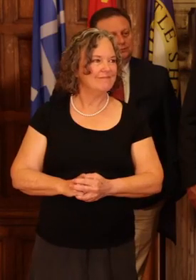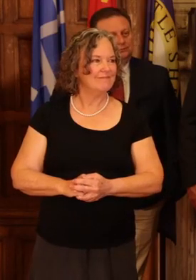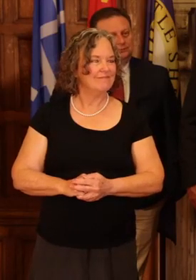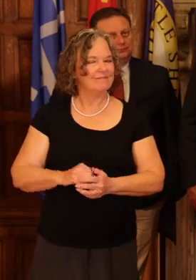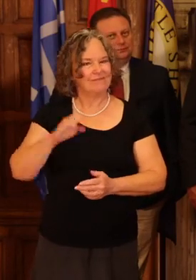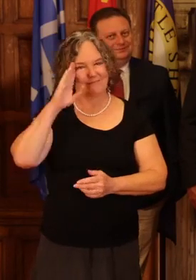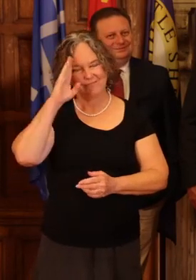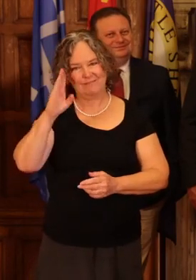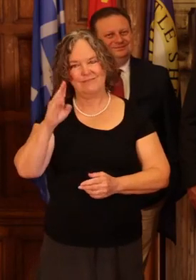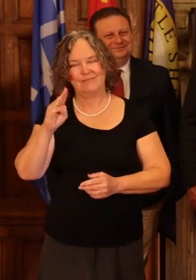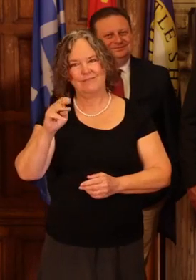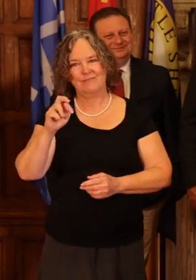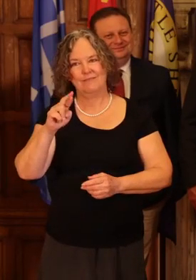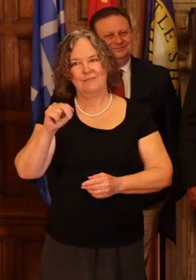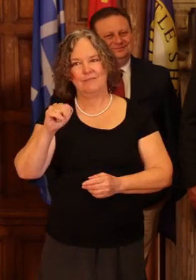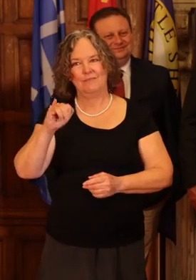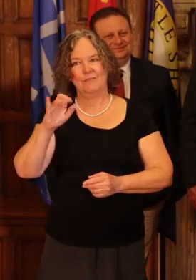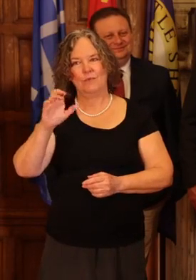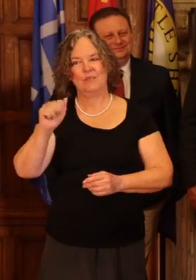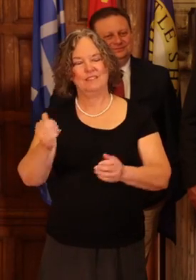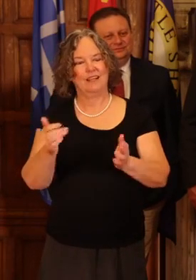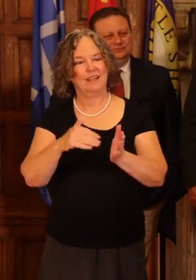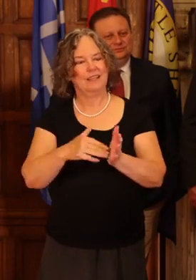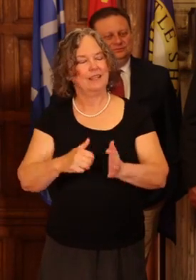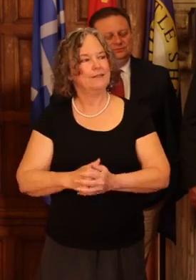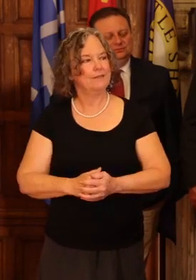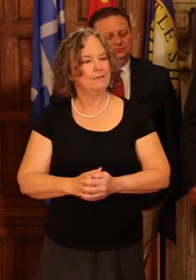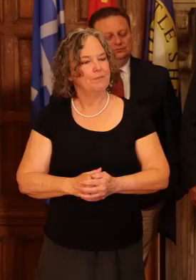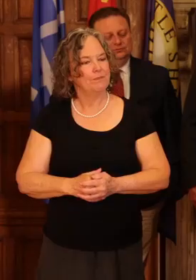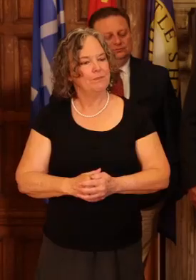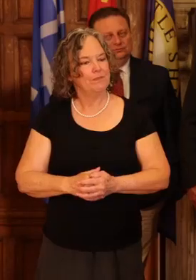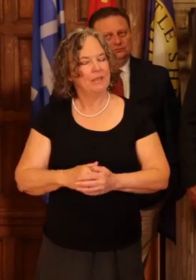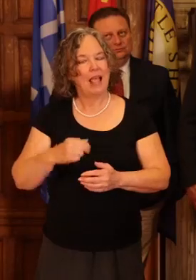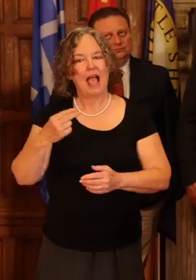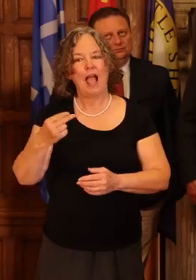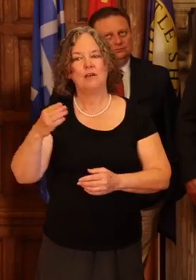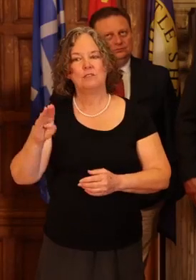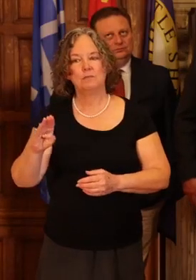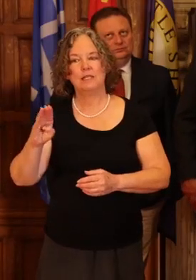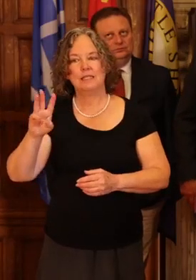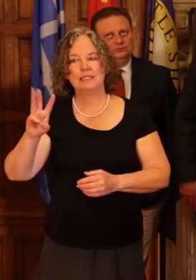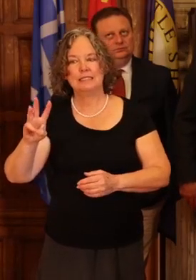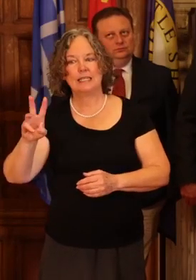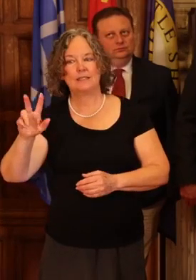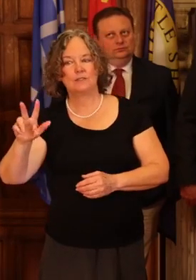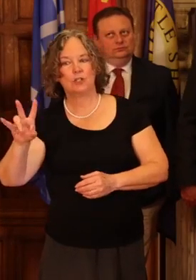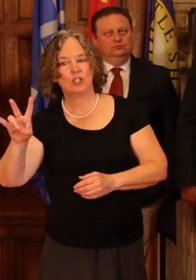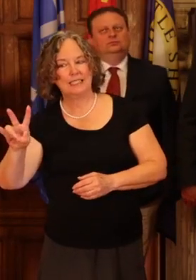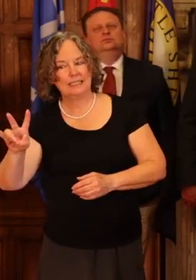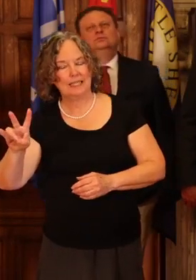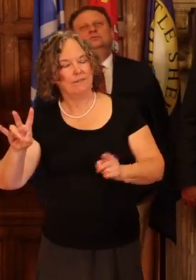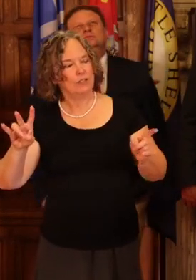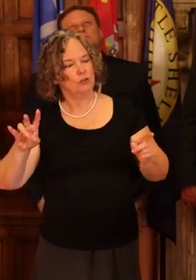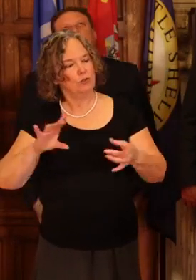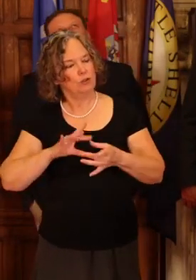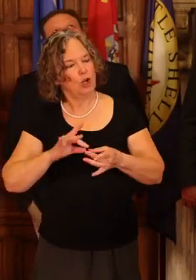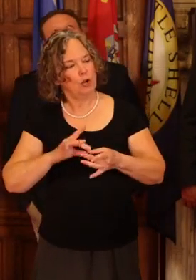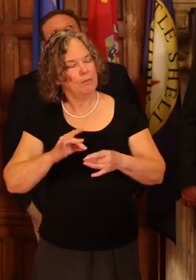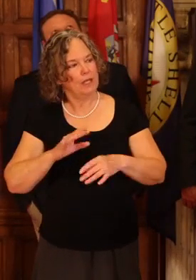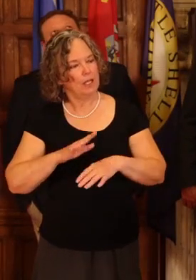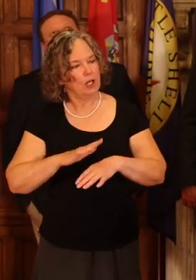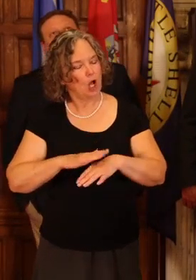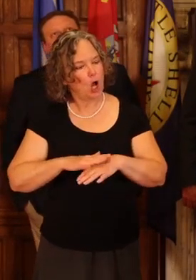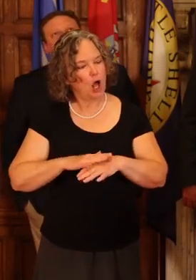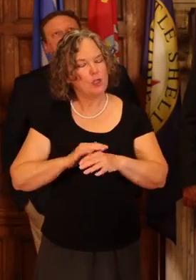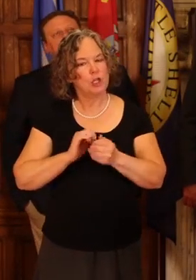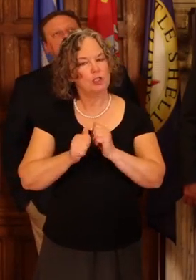Hi, Governor. It's Marisa again from NBC Montana. I wanted to also ask you about House Bill 637. I'm wondering if you have any comments on the sportsman